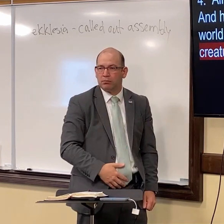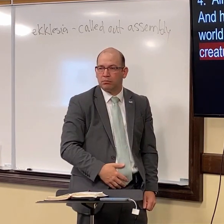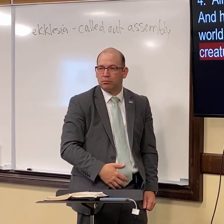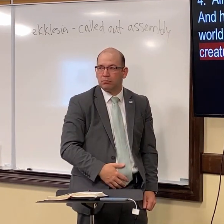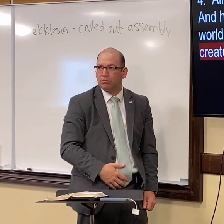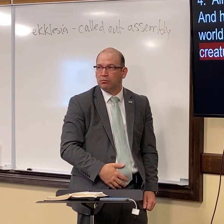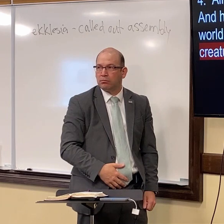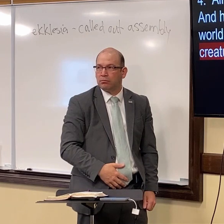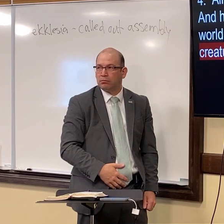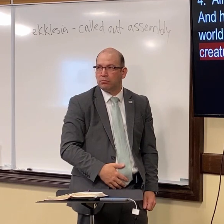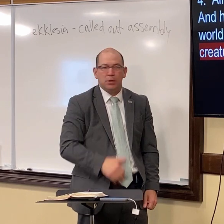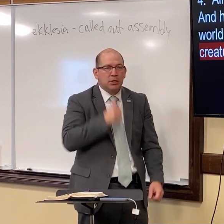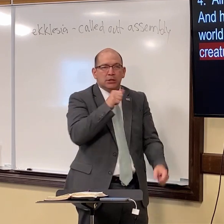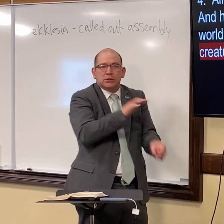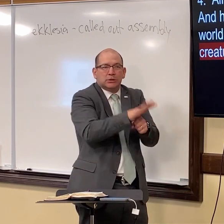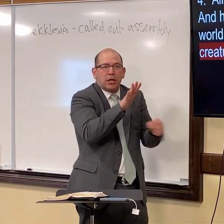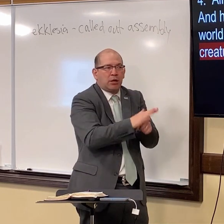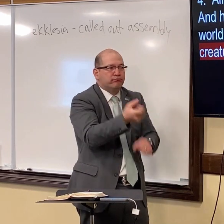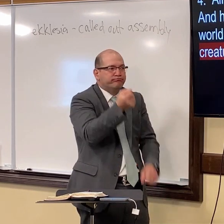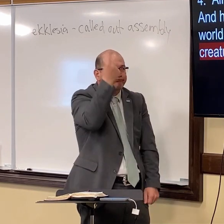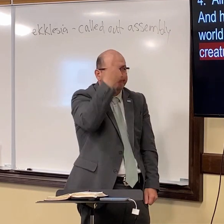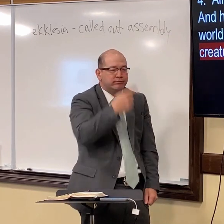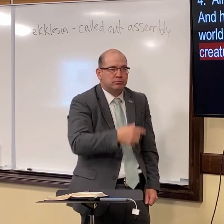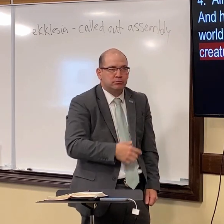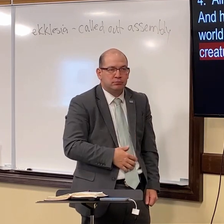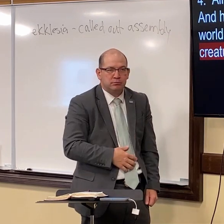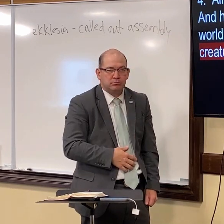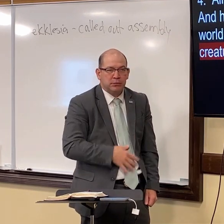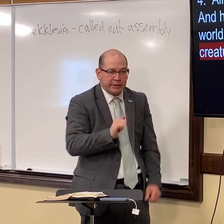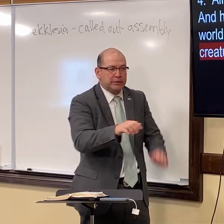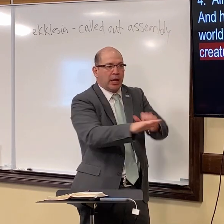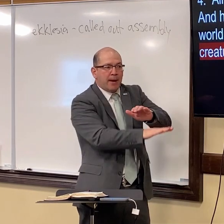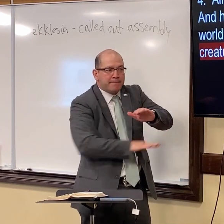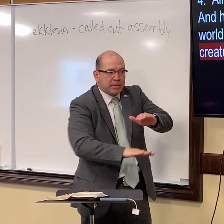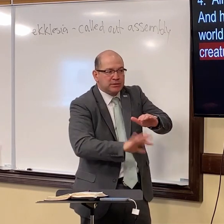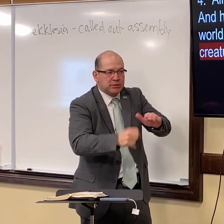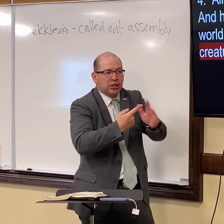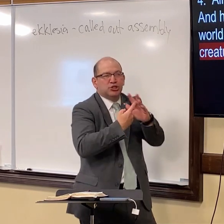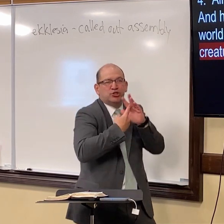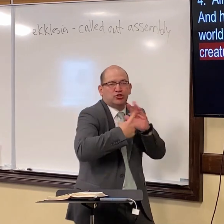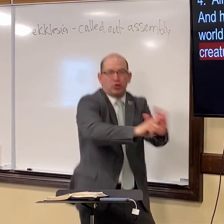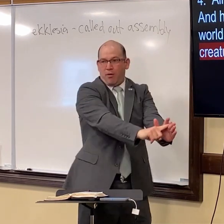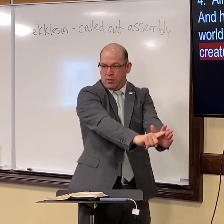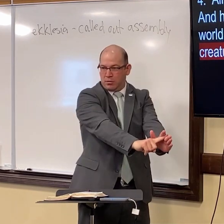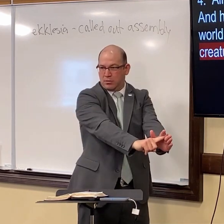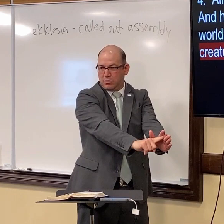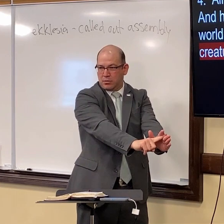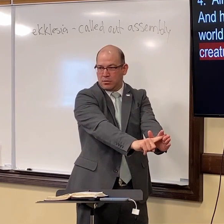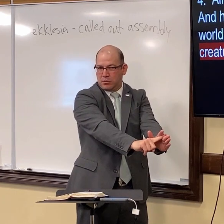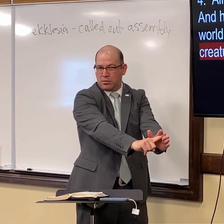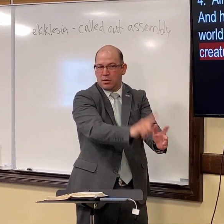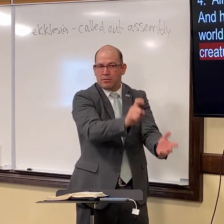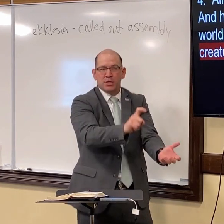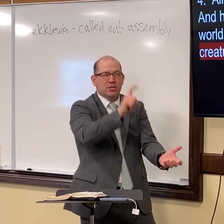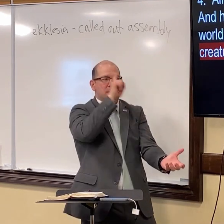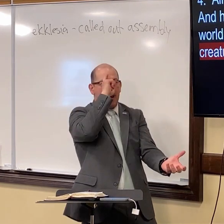Because knowledge is not enough. It's not enough to know something. It's not even enough to understand something. That's just the beginning. That's